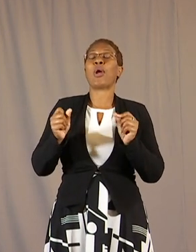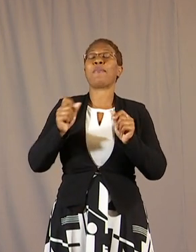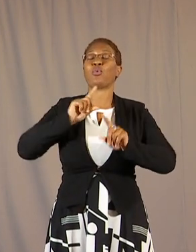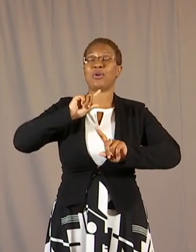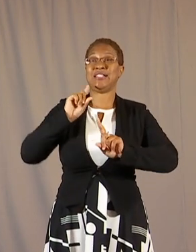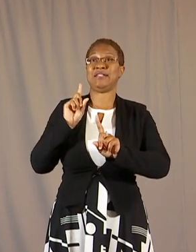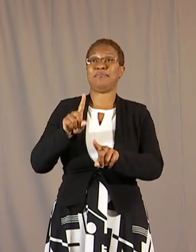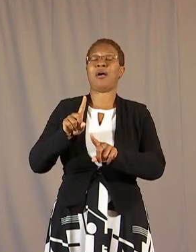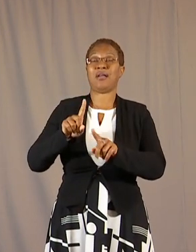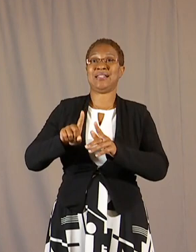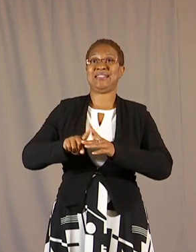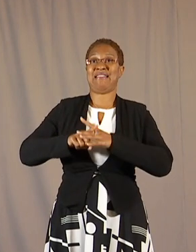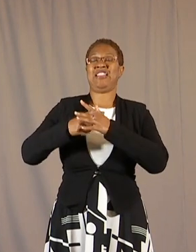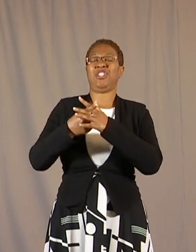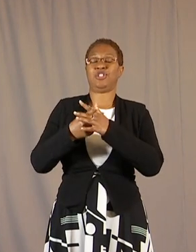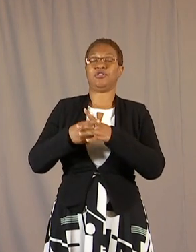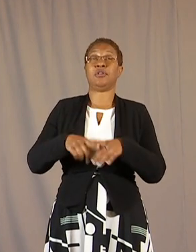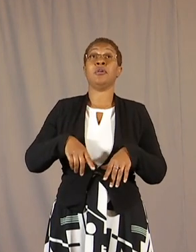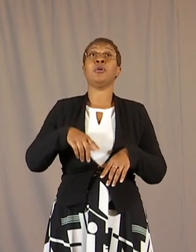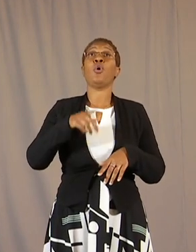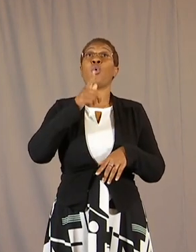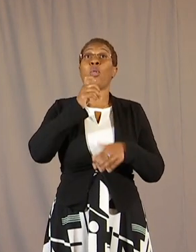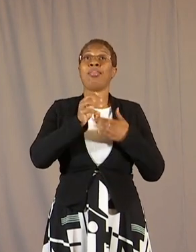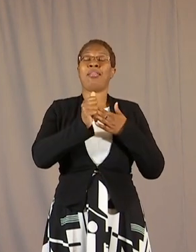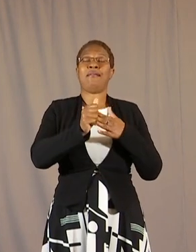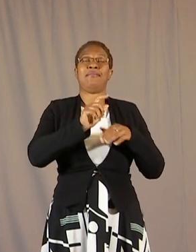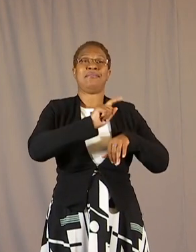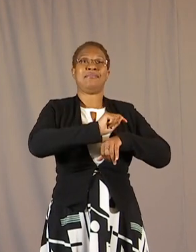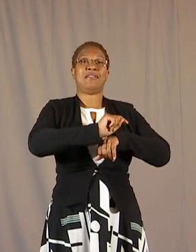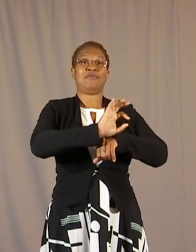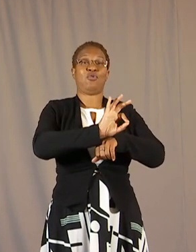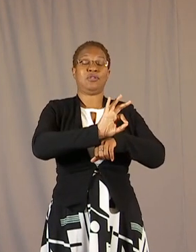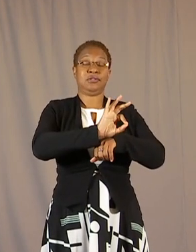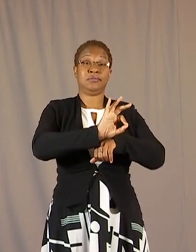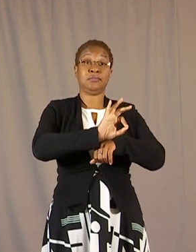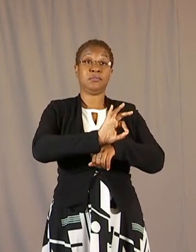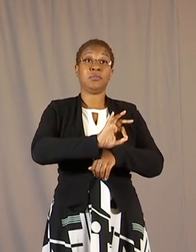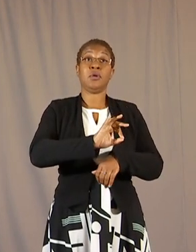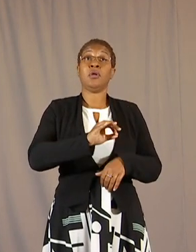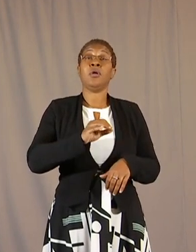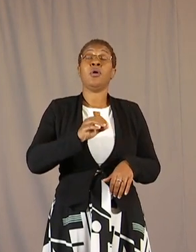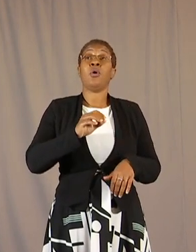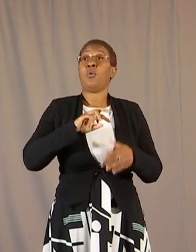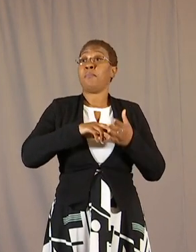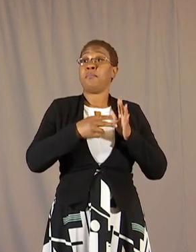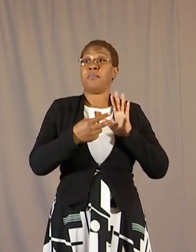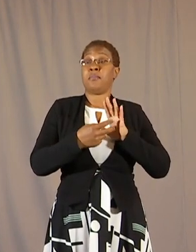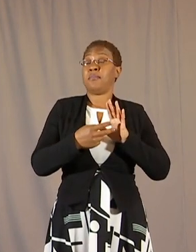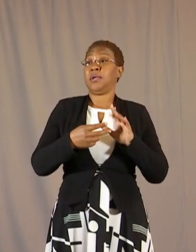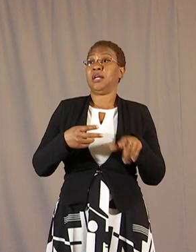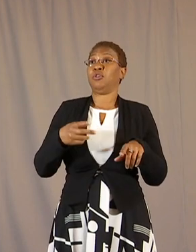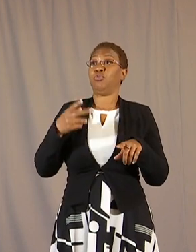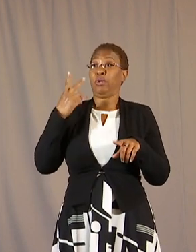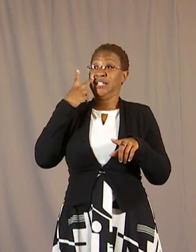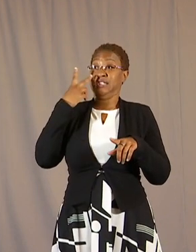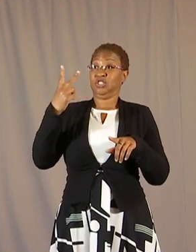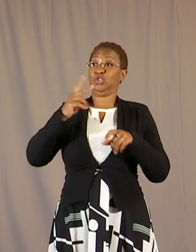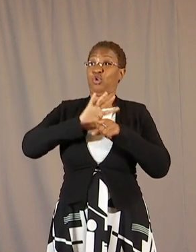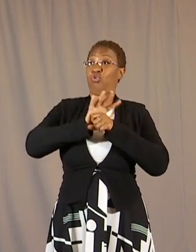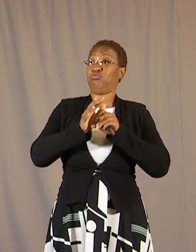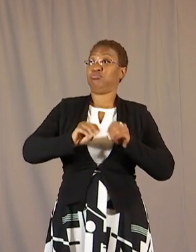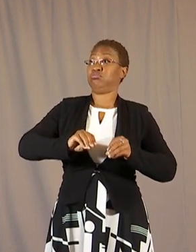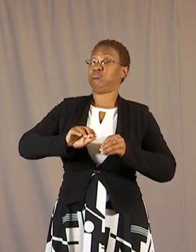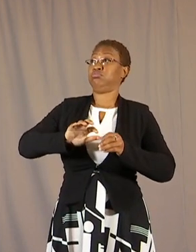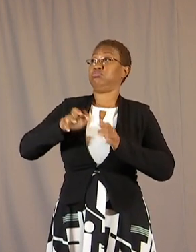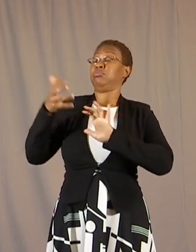task force, you know, led, where, you know, very quickly we had to get out of our regular